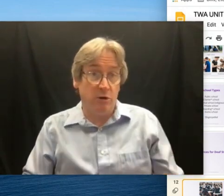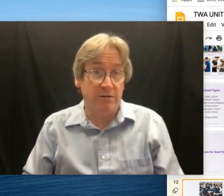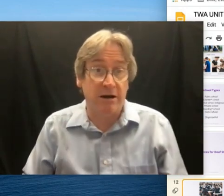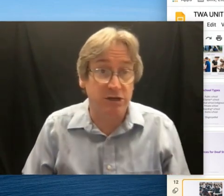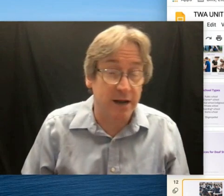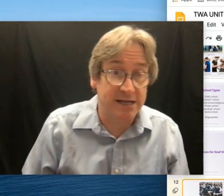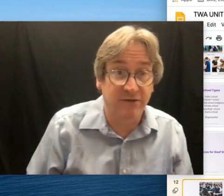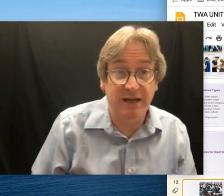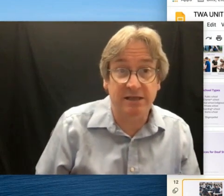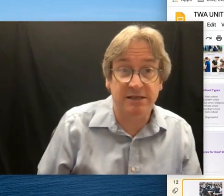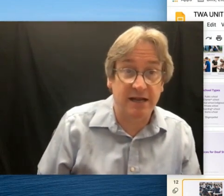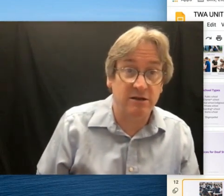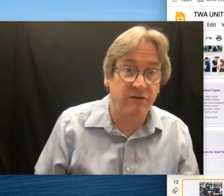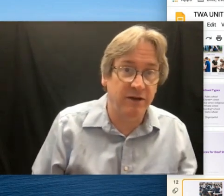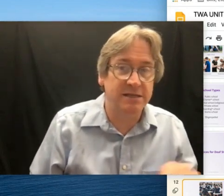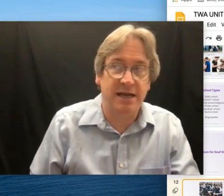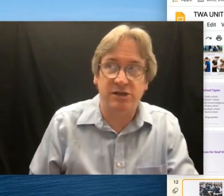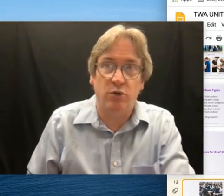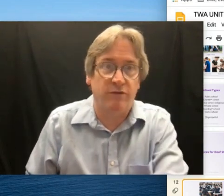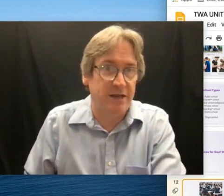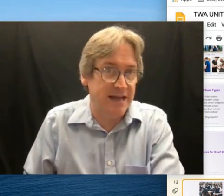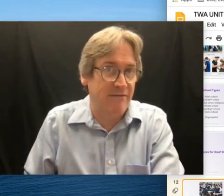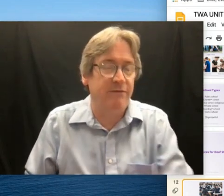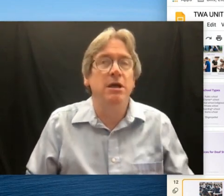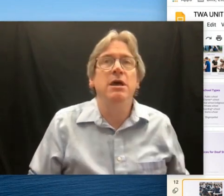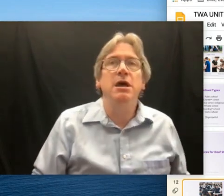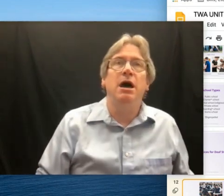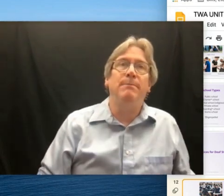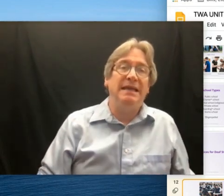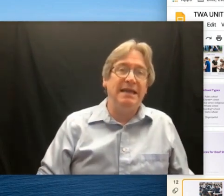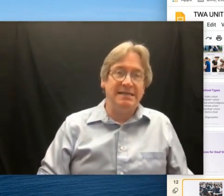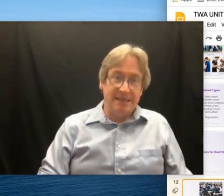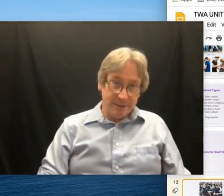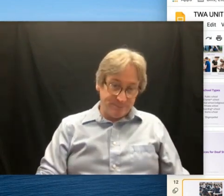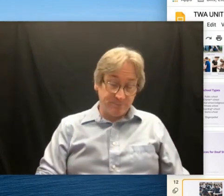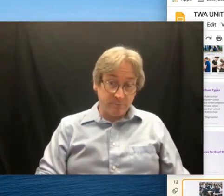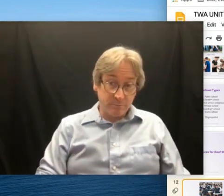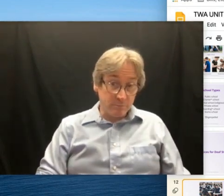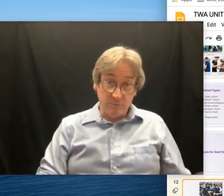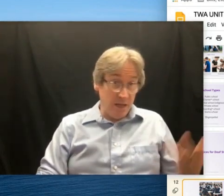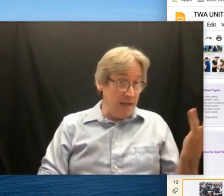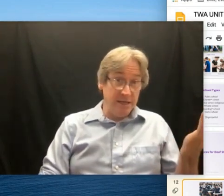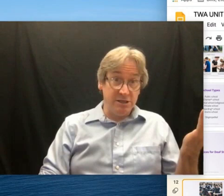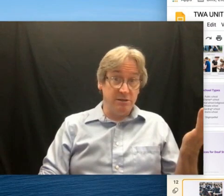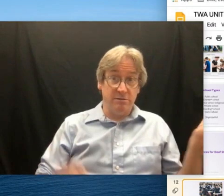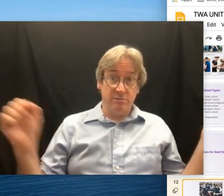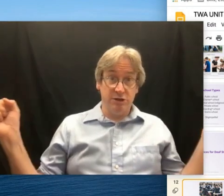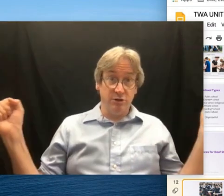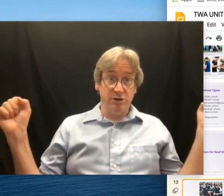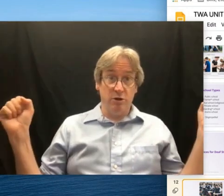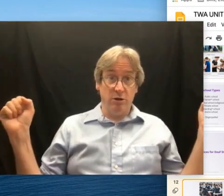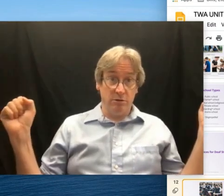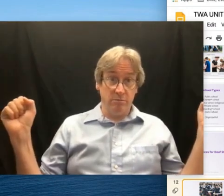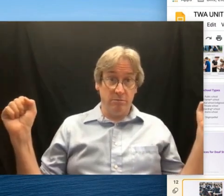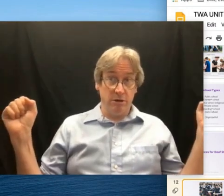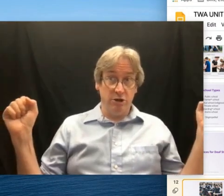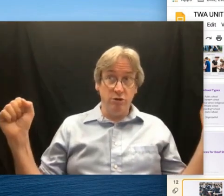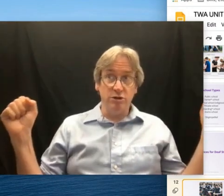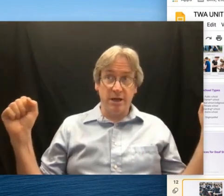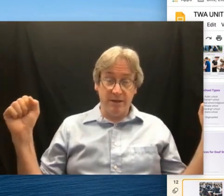Phoenix, Arizona has the Phoenix Day School for the Deaf, PDSD, and its students